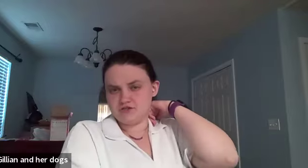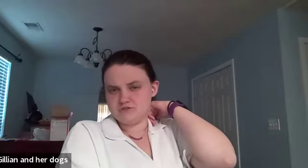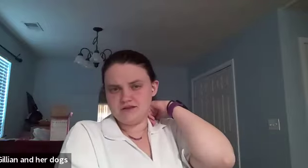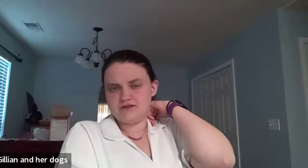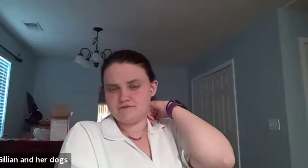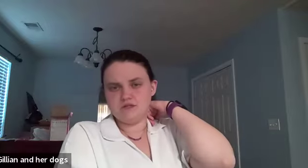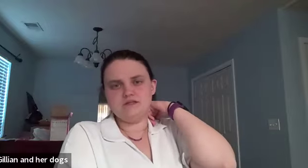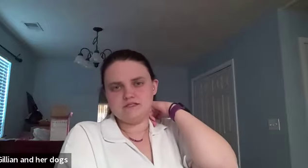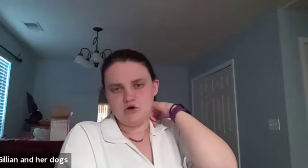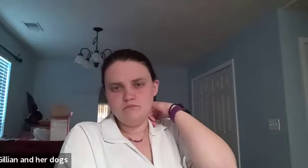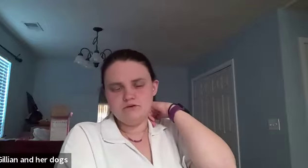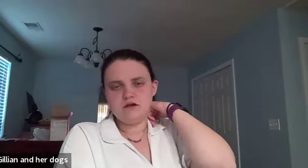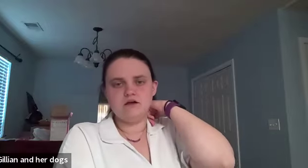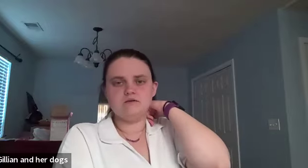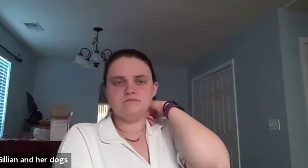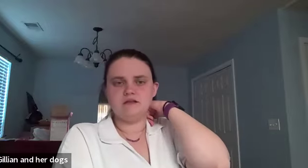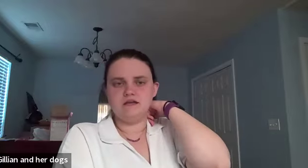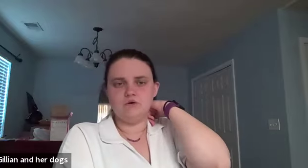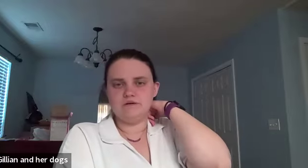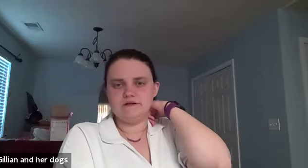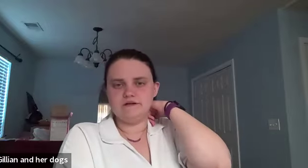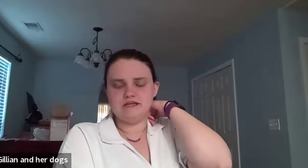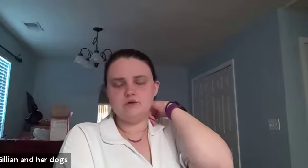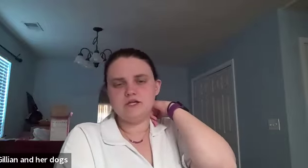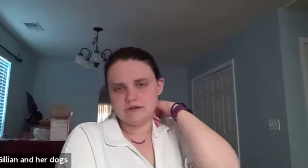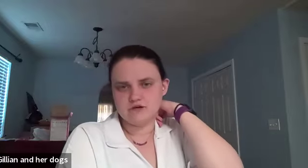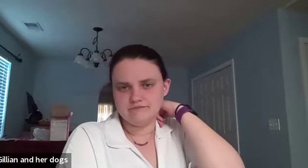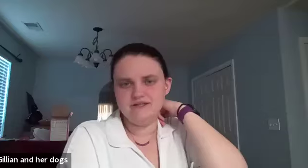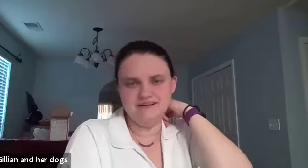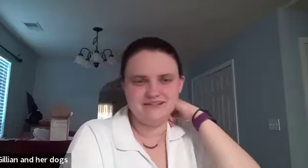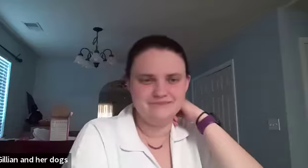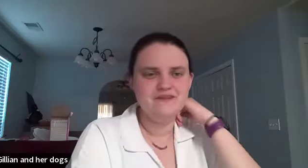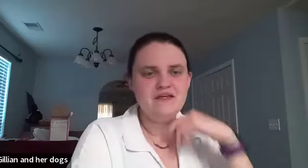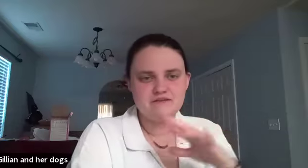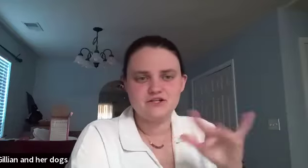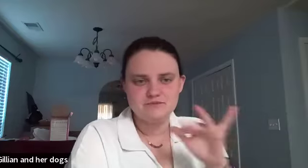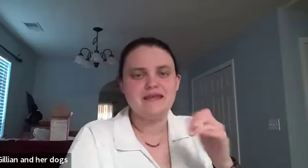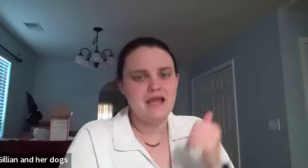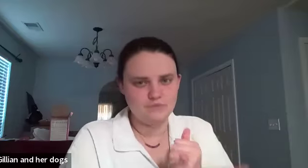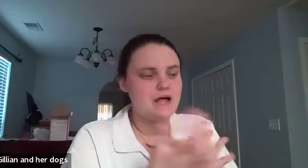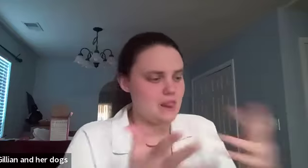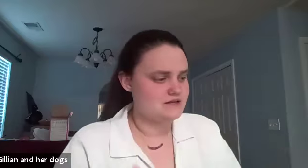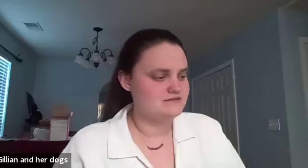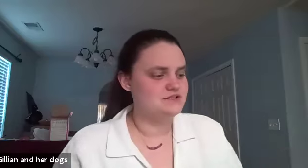finger spelling, it fully does help. And it always is like, it'll be your best friend. The finger spelling helps a lot.